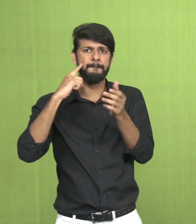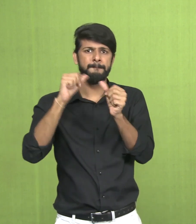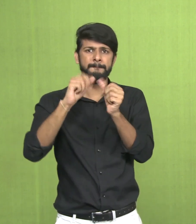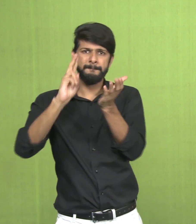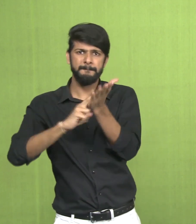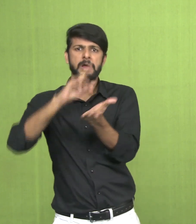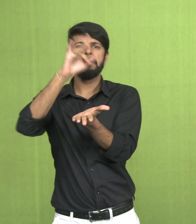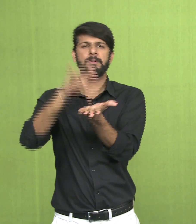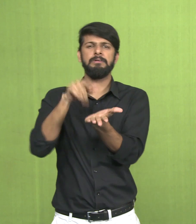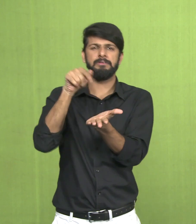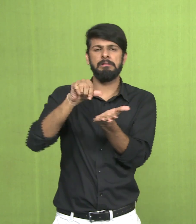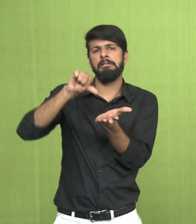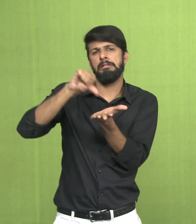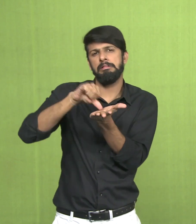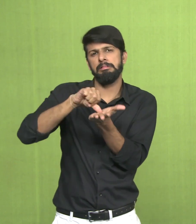Babylonian civilization,